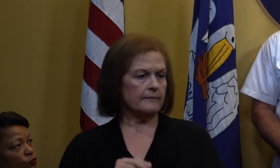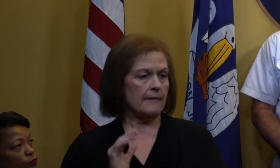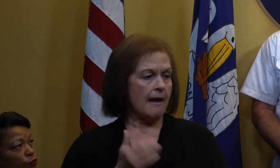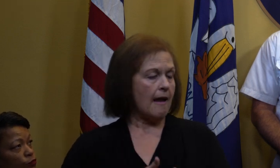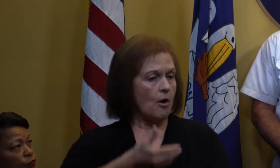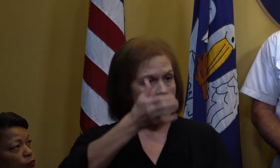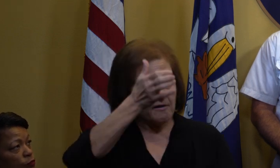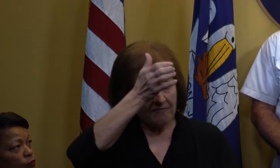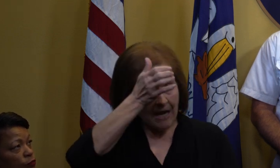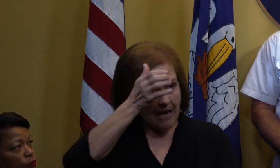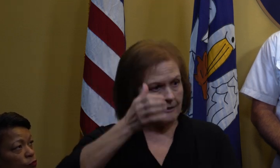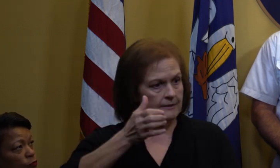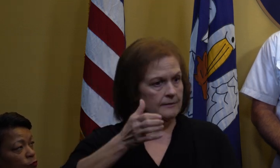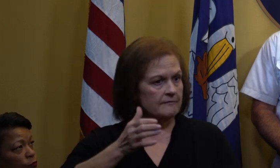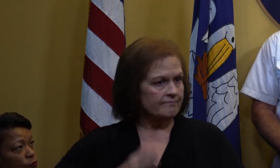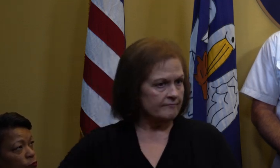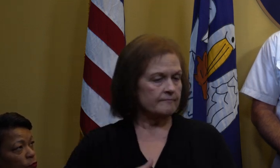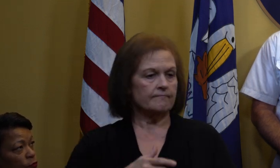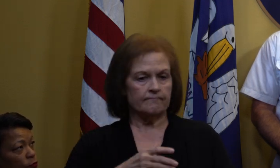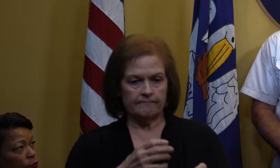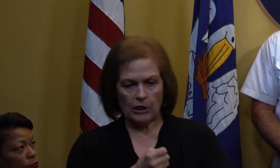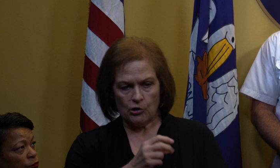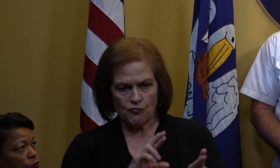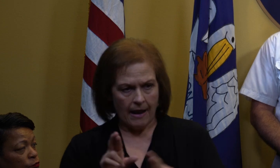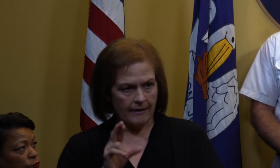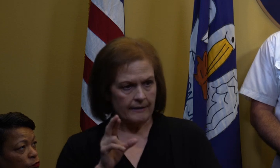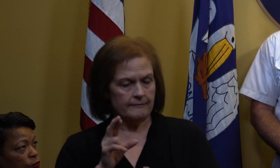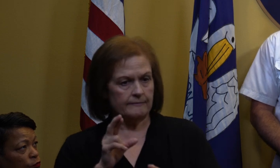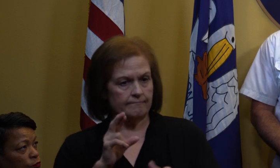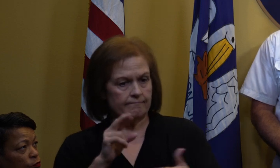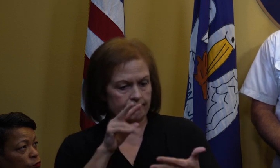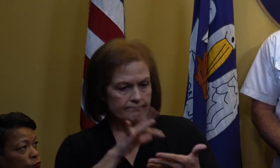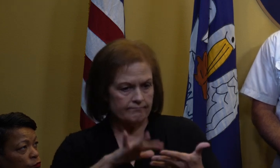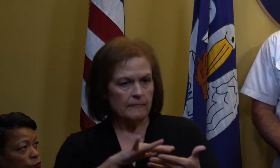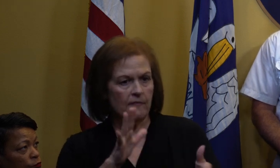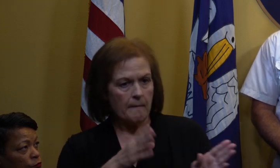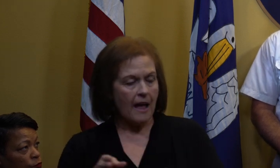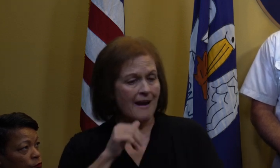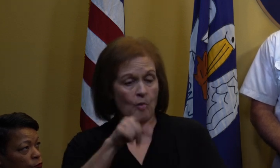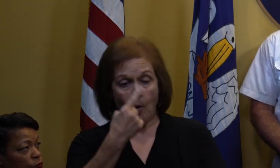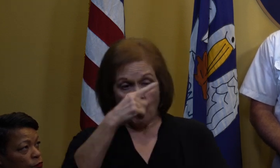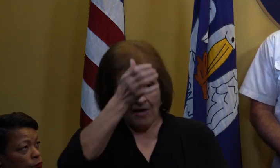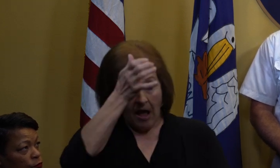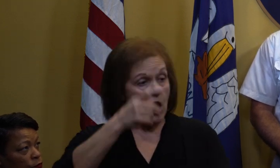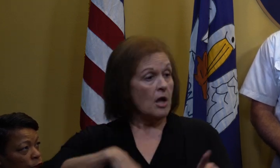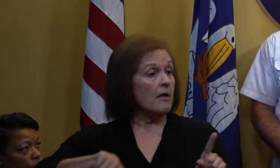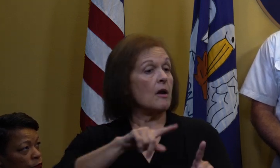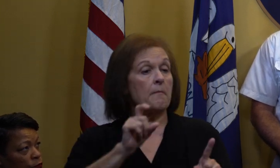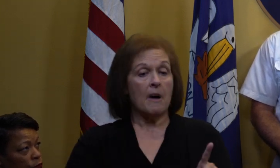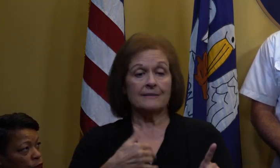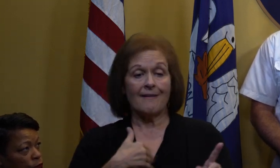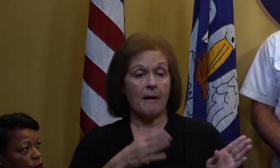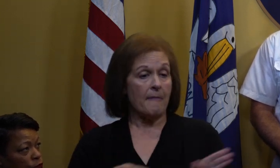firefighters are reviewing their personal evacuation plans. And that's not just for firefighters. Everyone needs to have a plan.